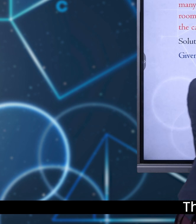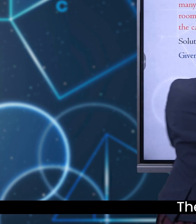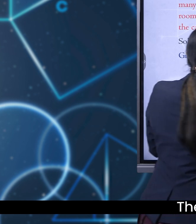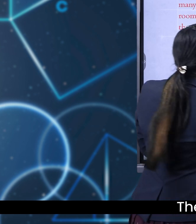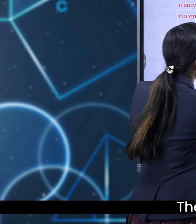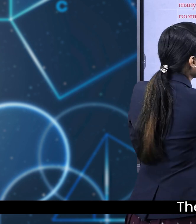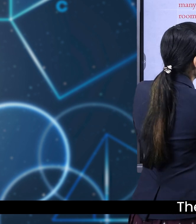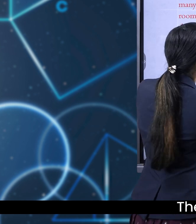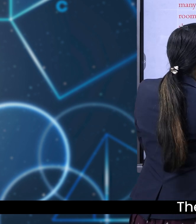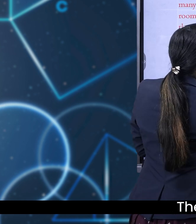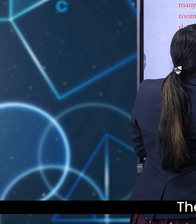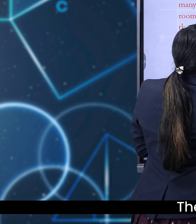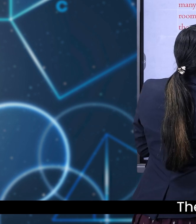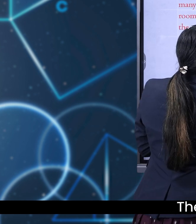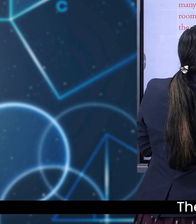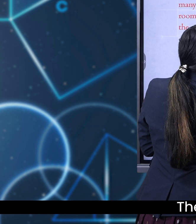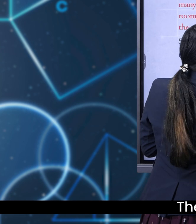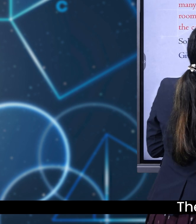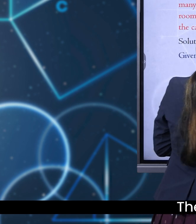The breadth of the room is equal to 6 meter.